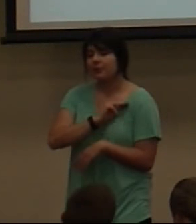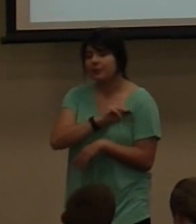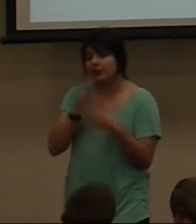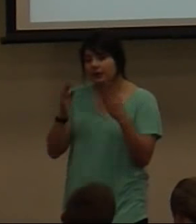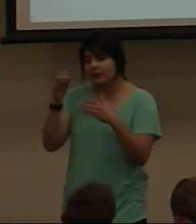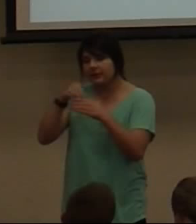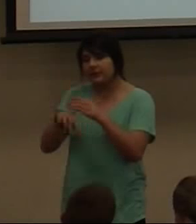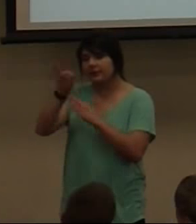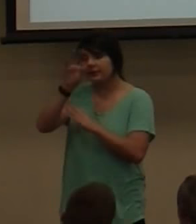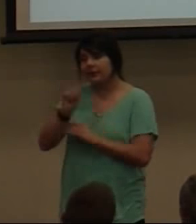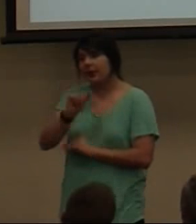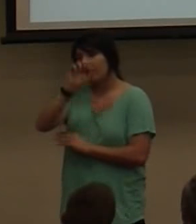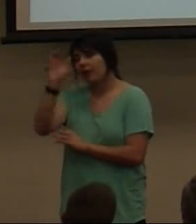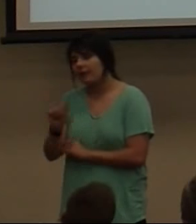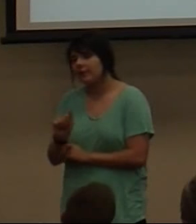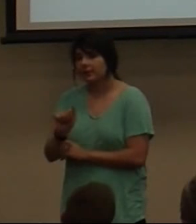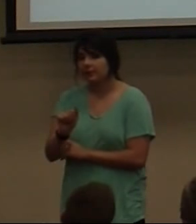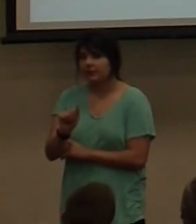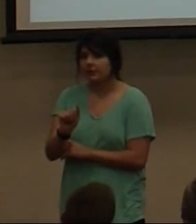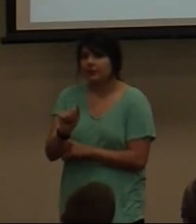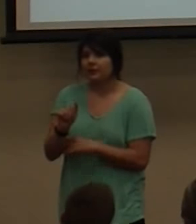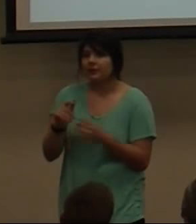hadn't been the original plan.